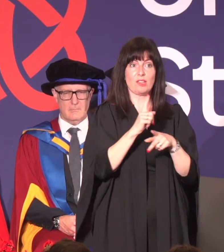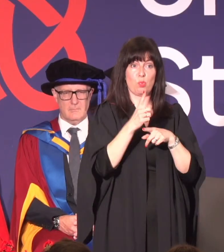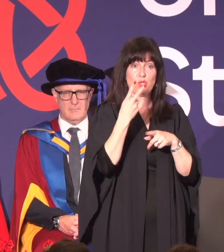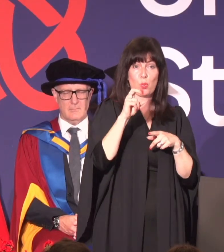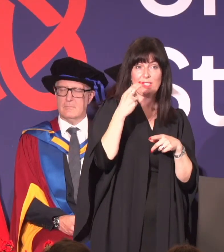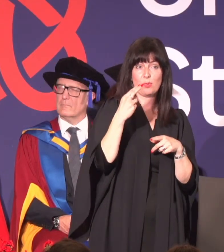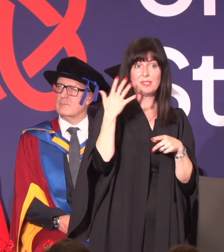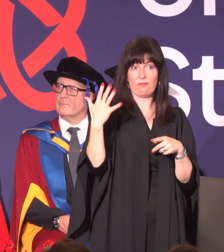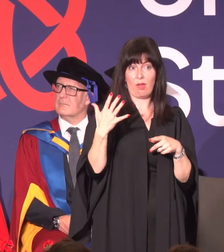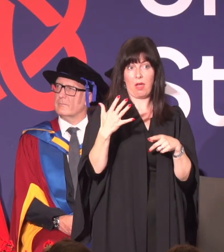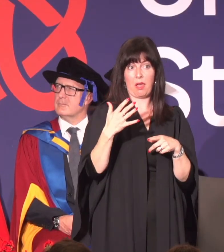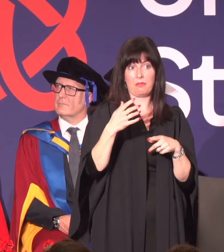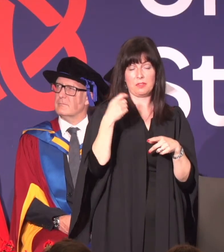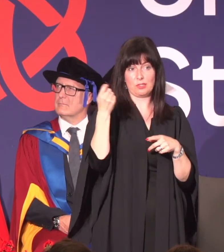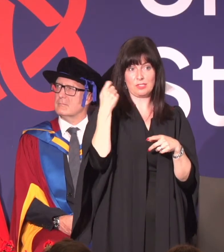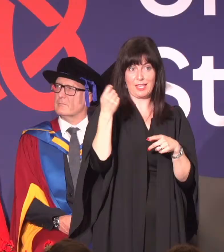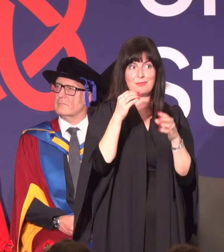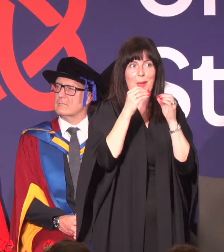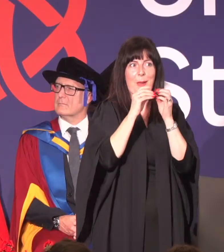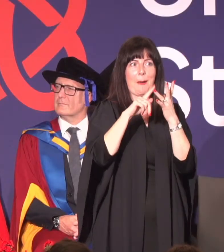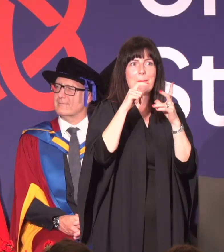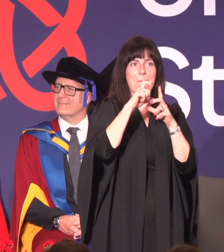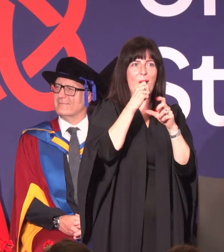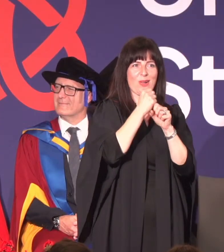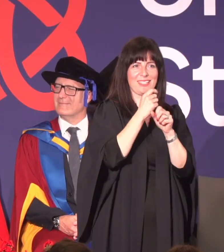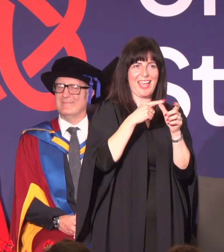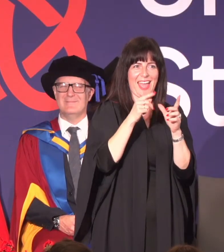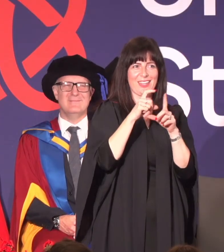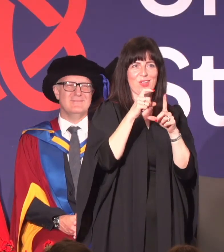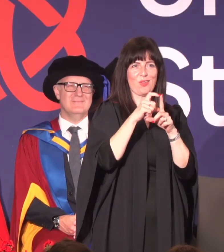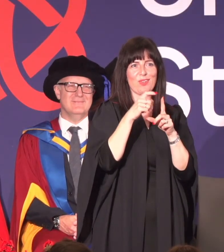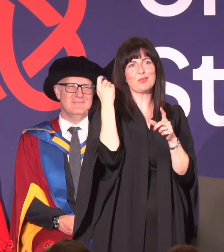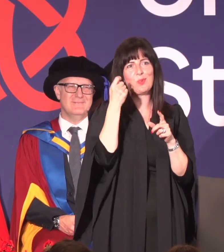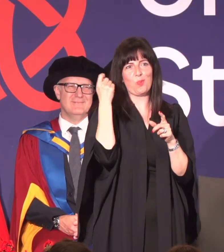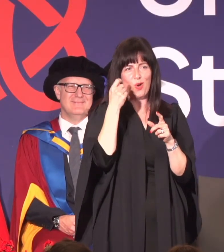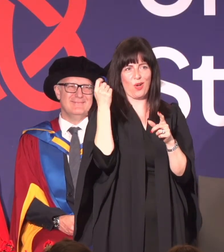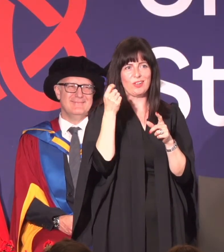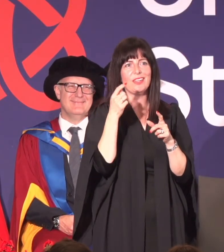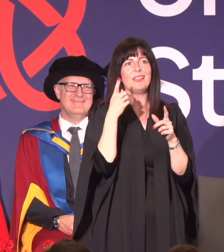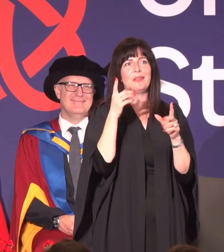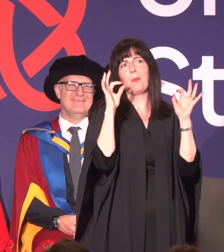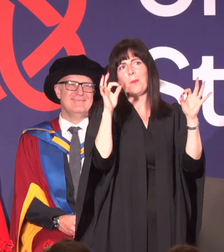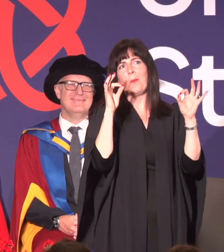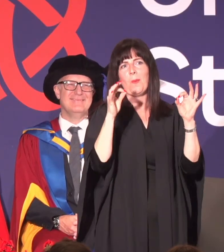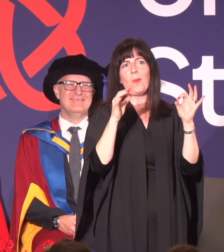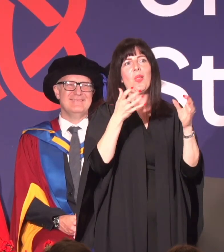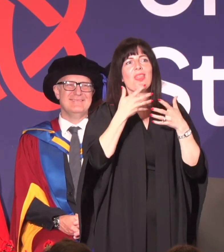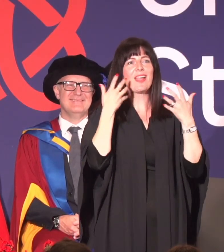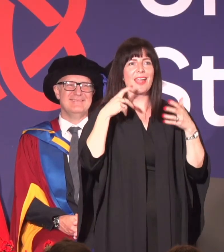where Bogdan Dubas was named a winner in the prestigious Collective Catwalk Show.